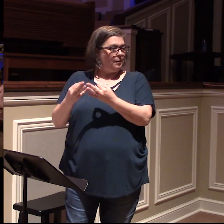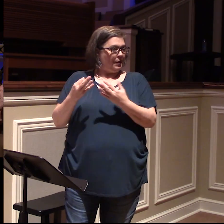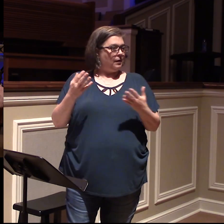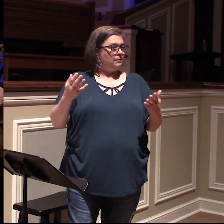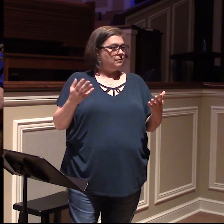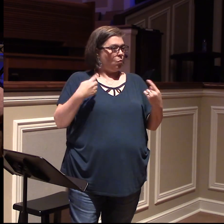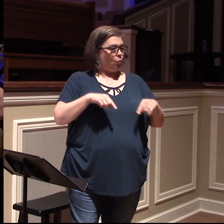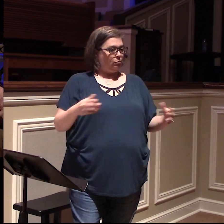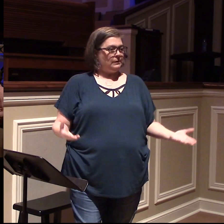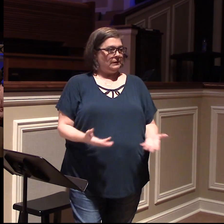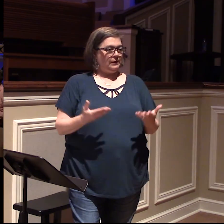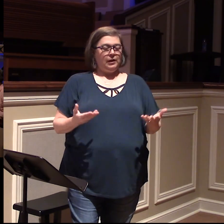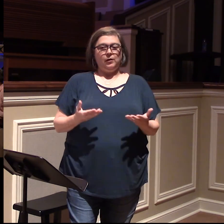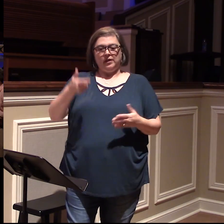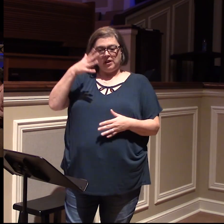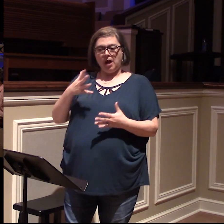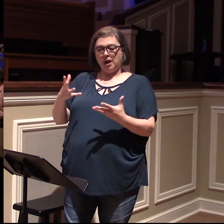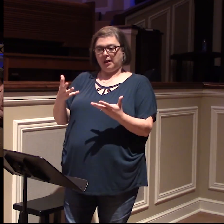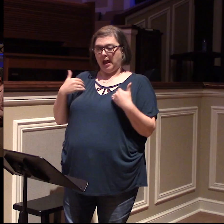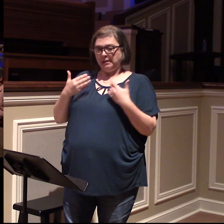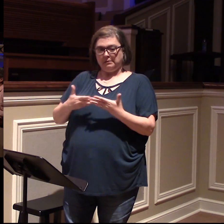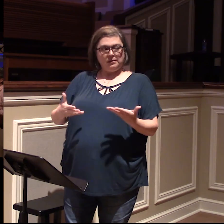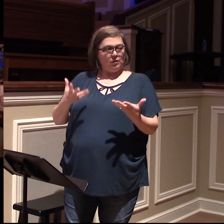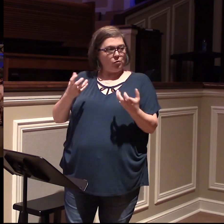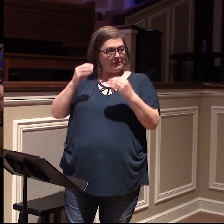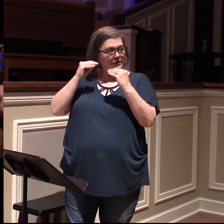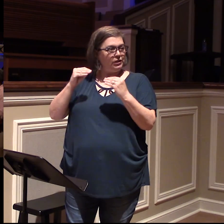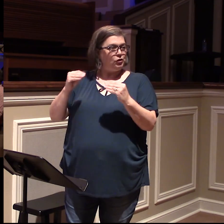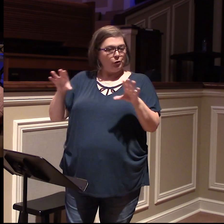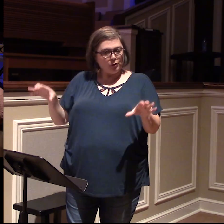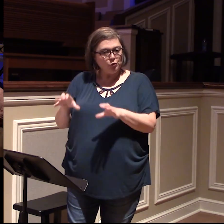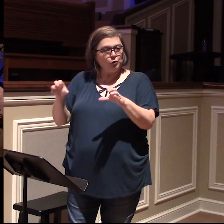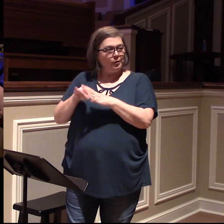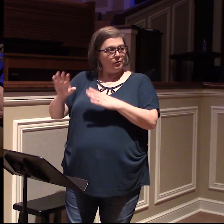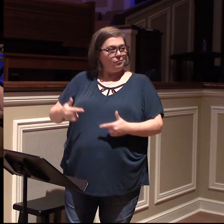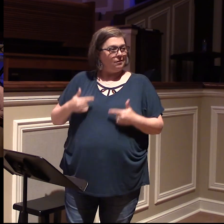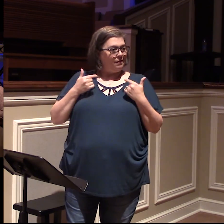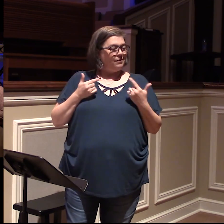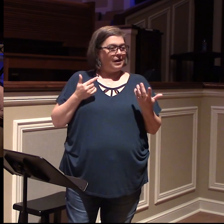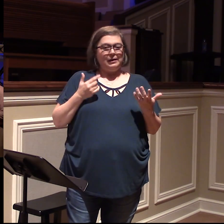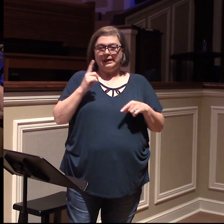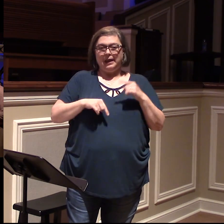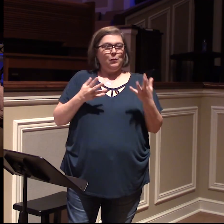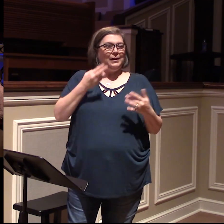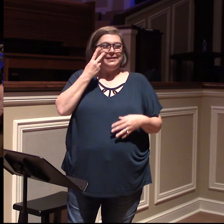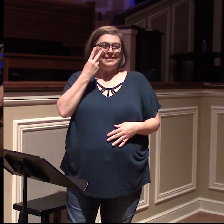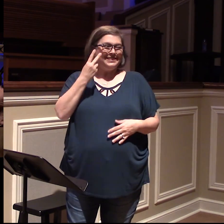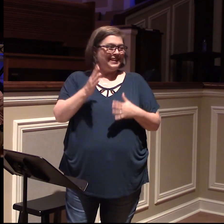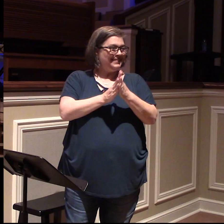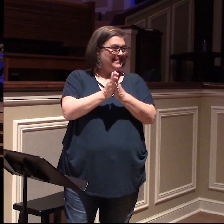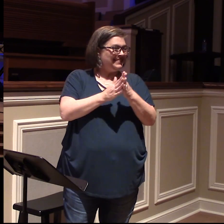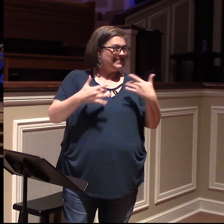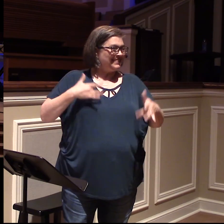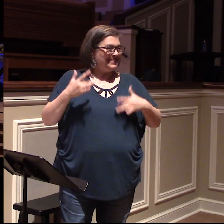chapter, new things he wants to teach you and do in you. And we can't wait to see what all that looks like. We're